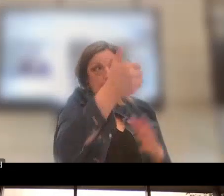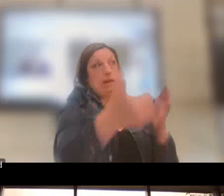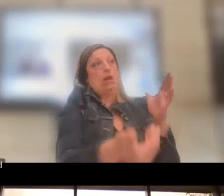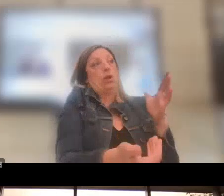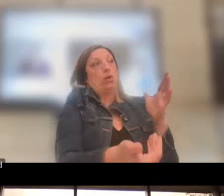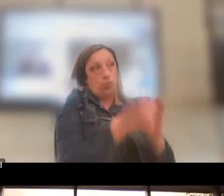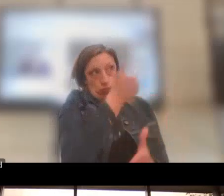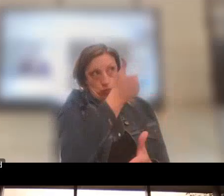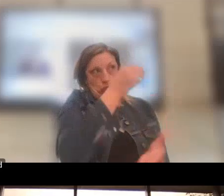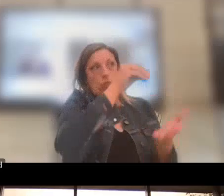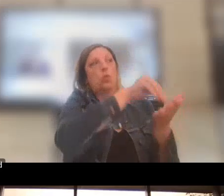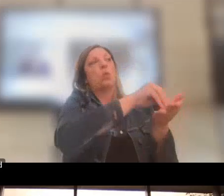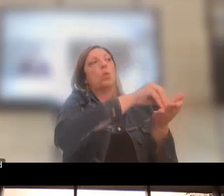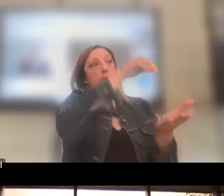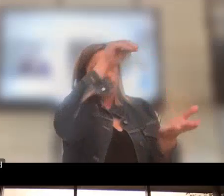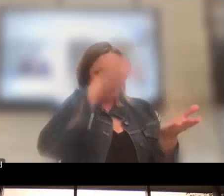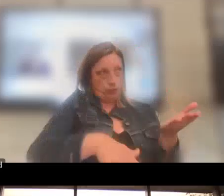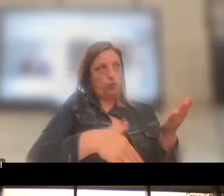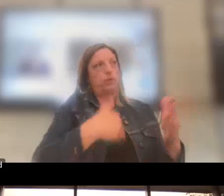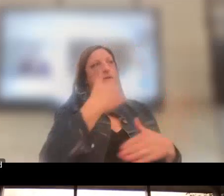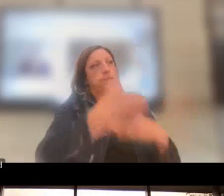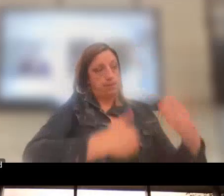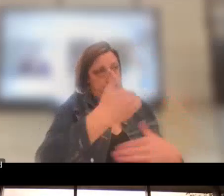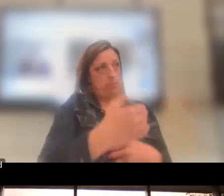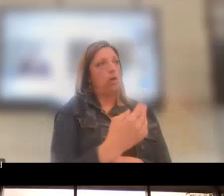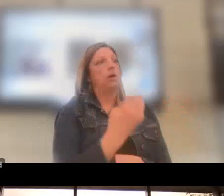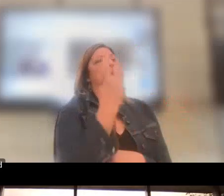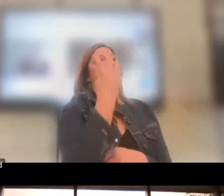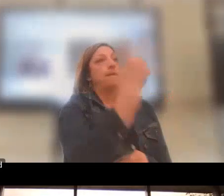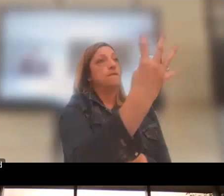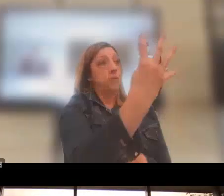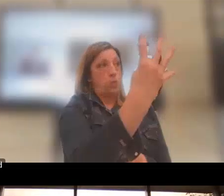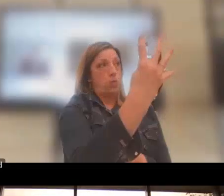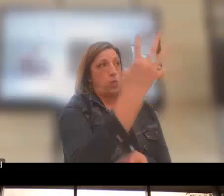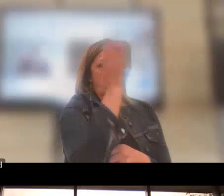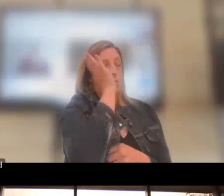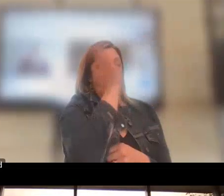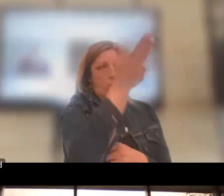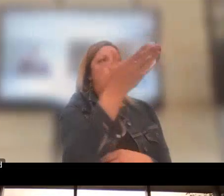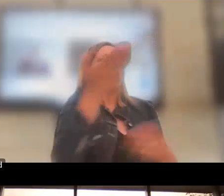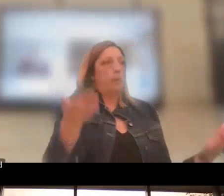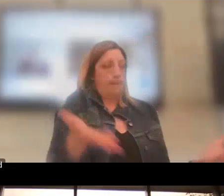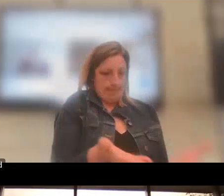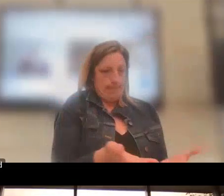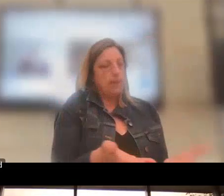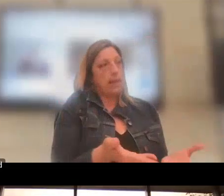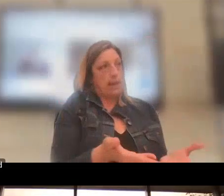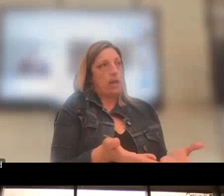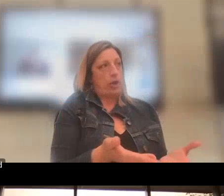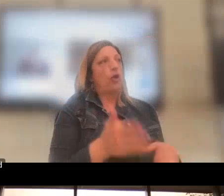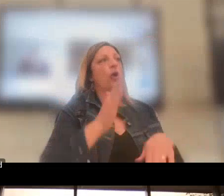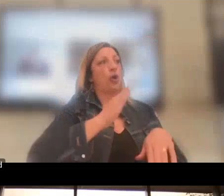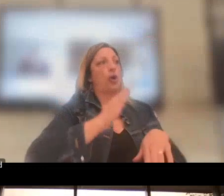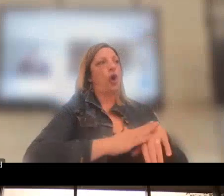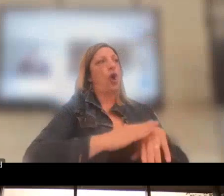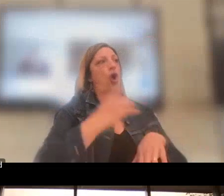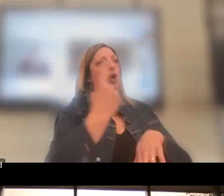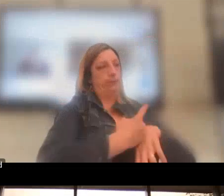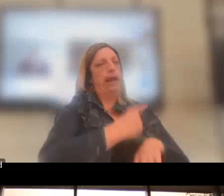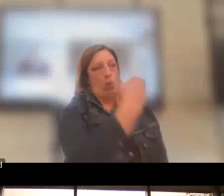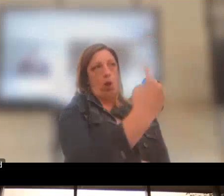We have 10 new students and 4 will be